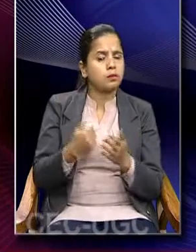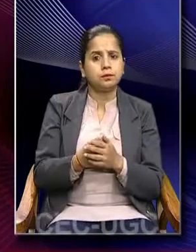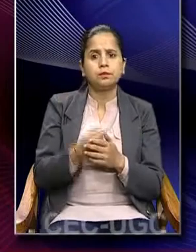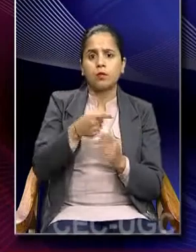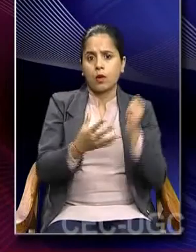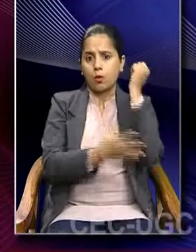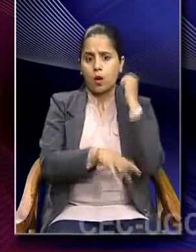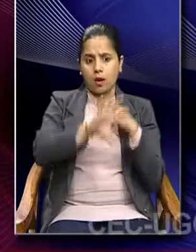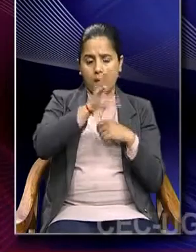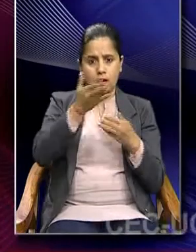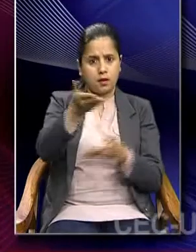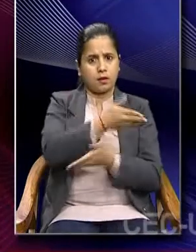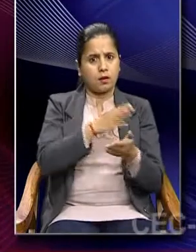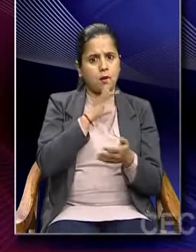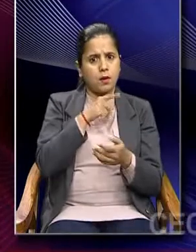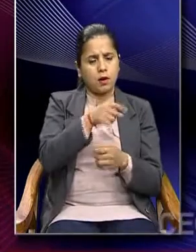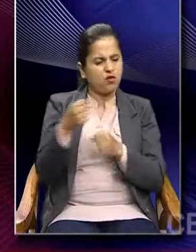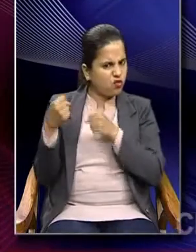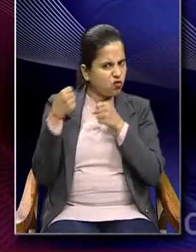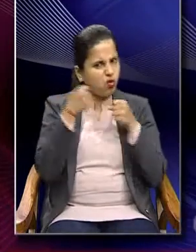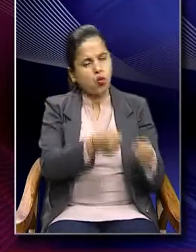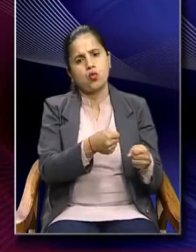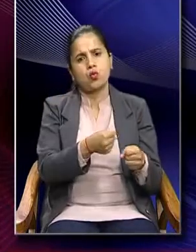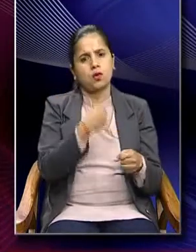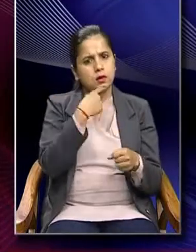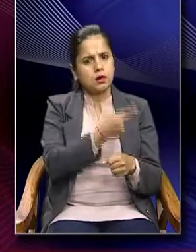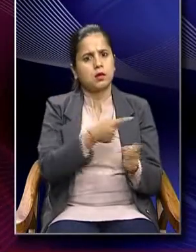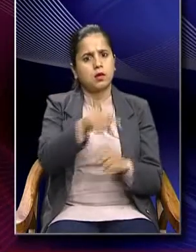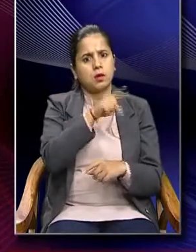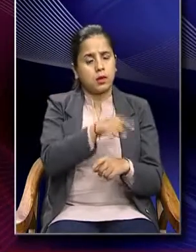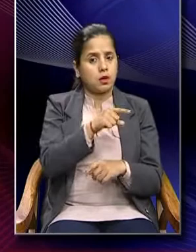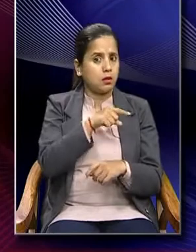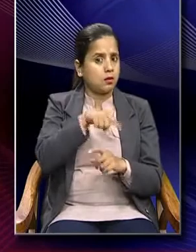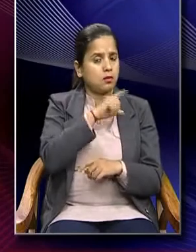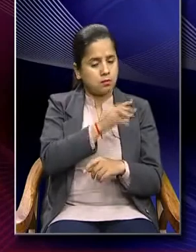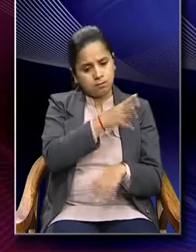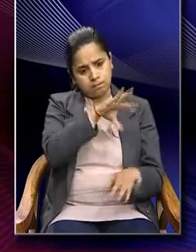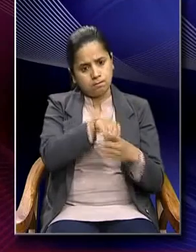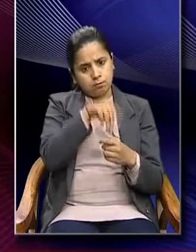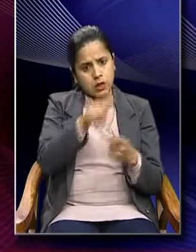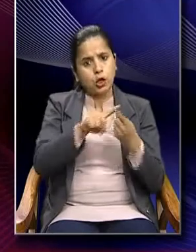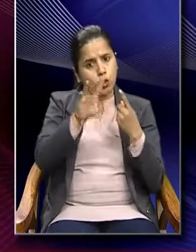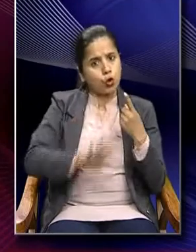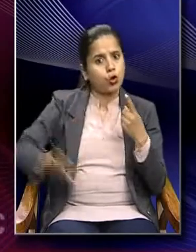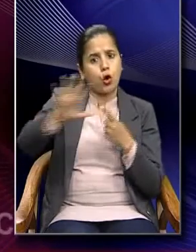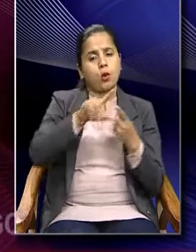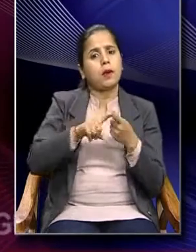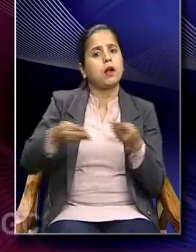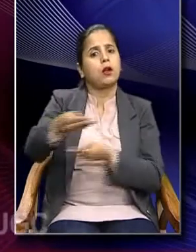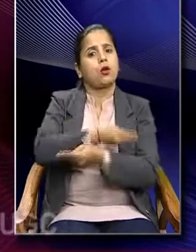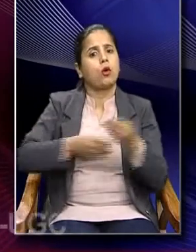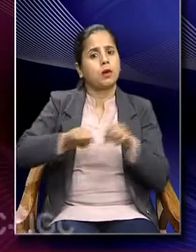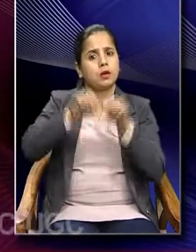poorer countries, they were actually forced and they were integrated in the European economic system.